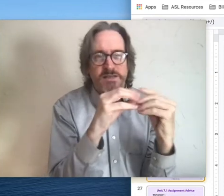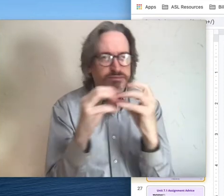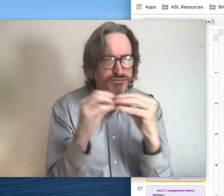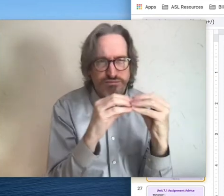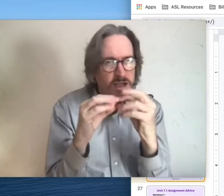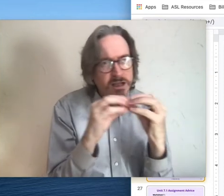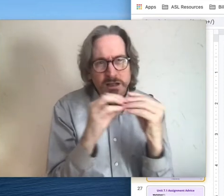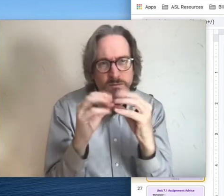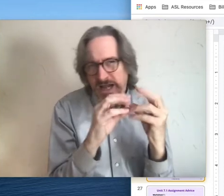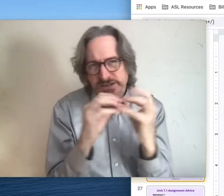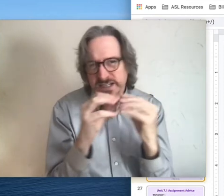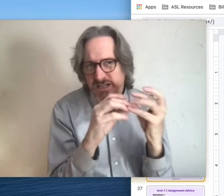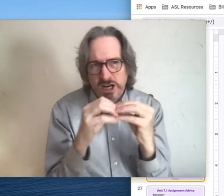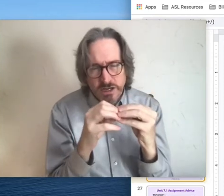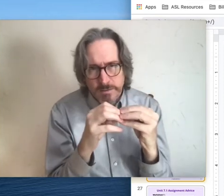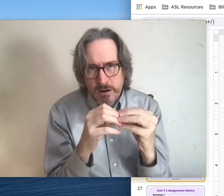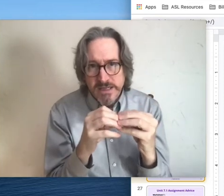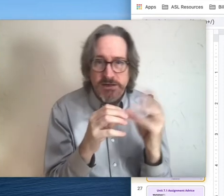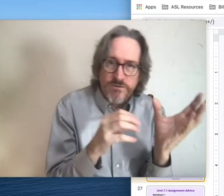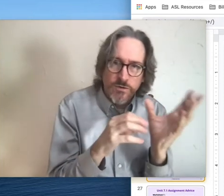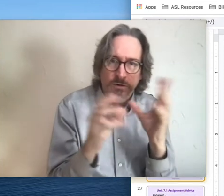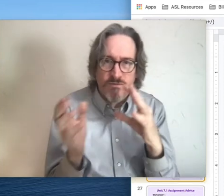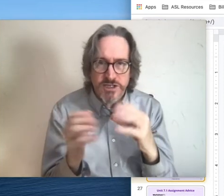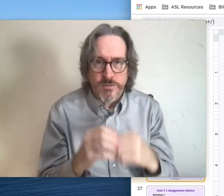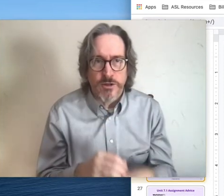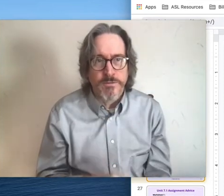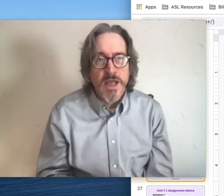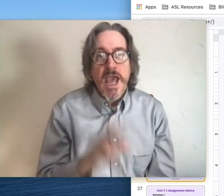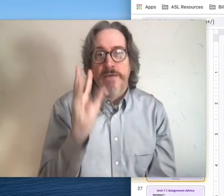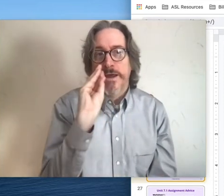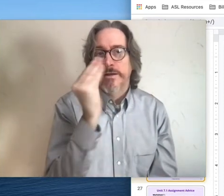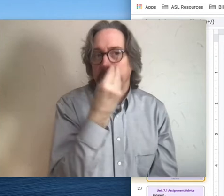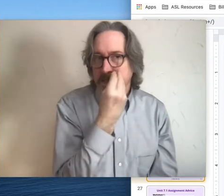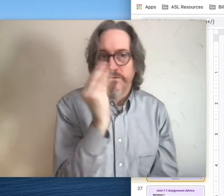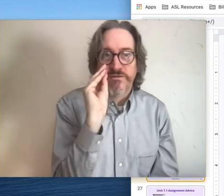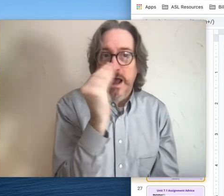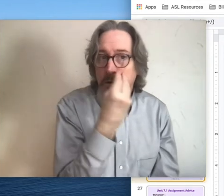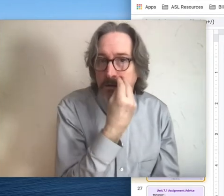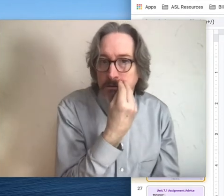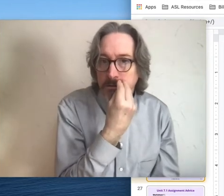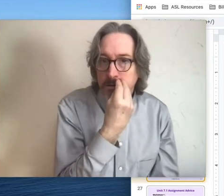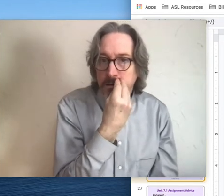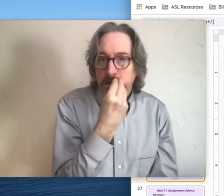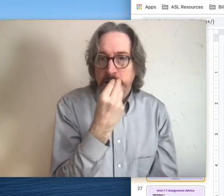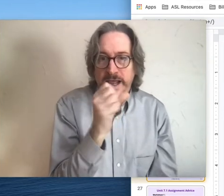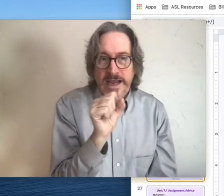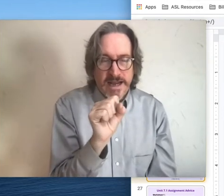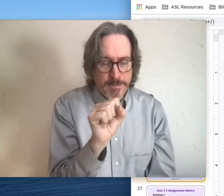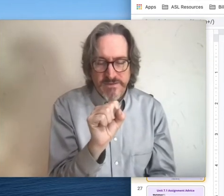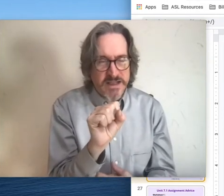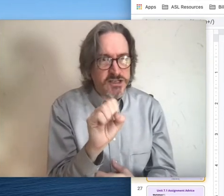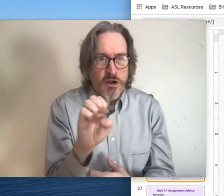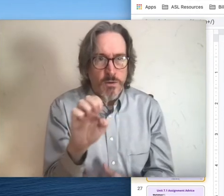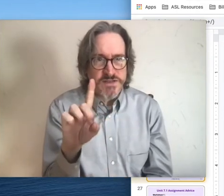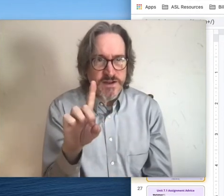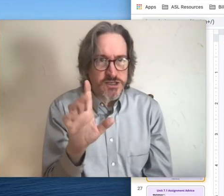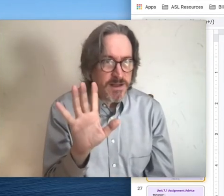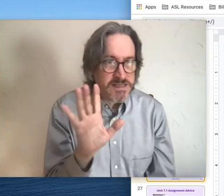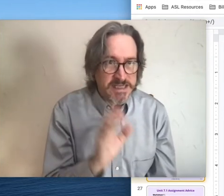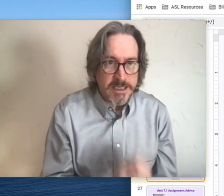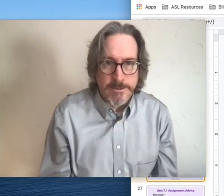to fight. Lots of discussion about, is it a fruit or a vegetable? And then they signed flower. And I believe they just